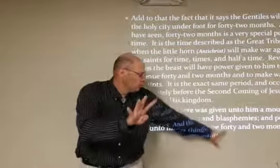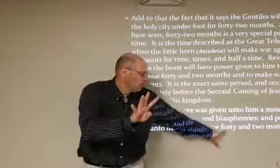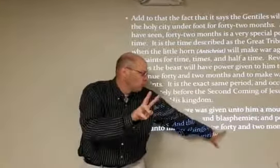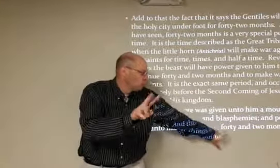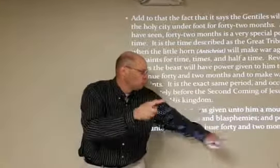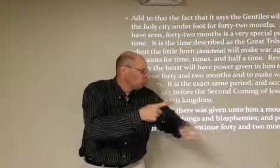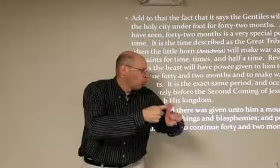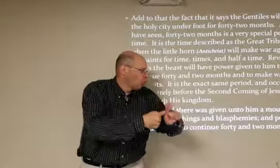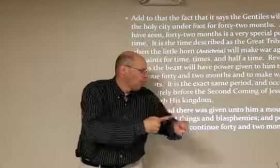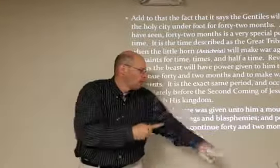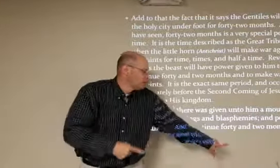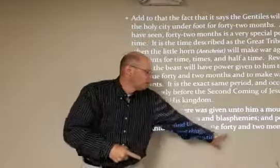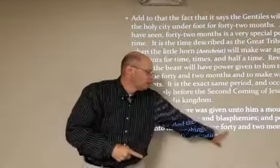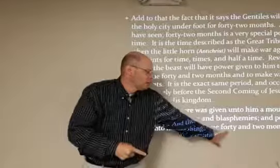5.